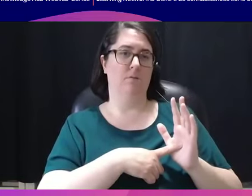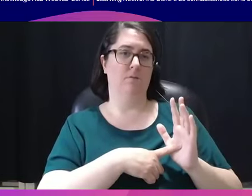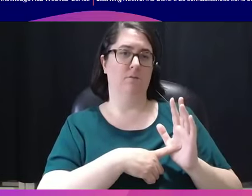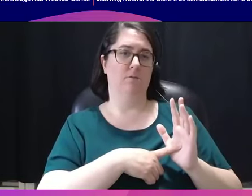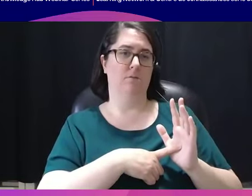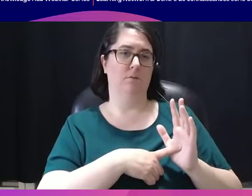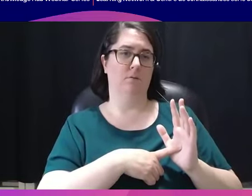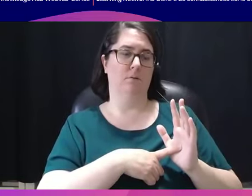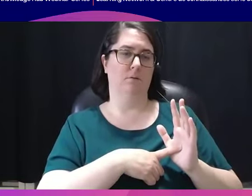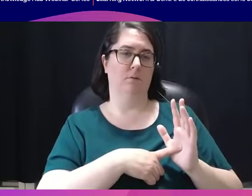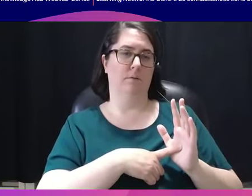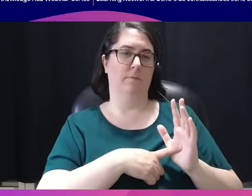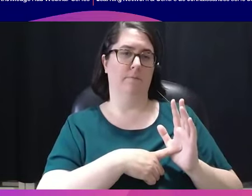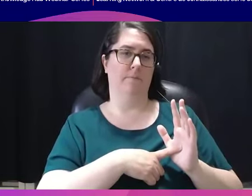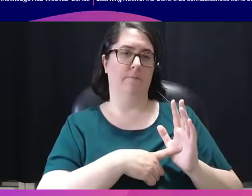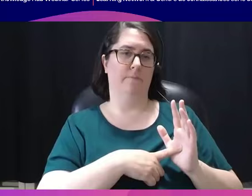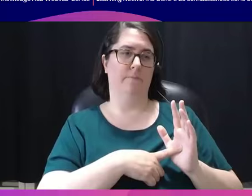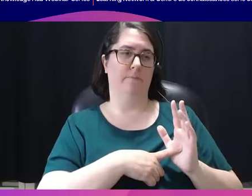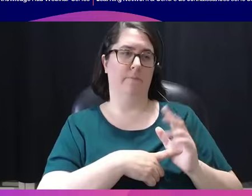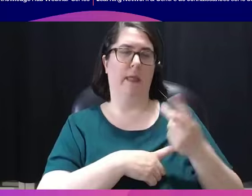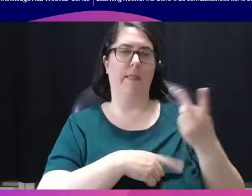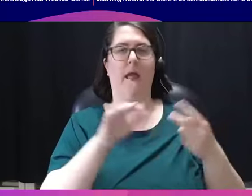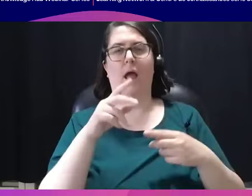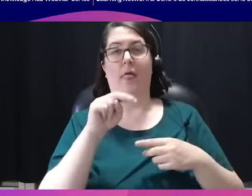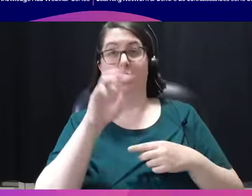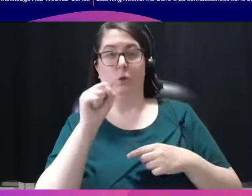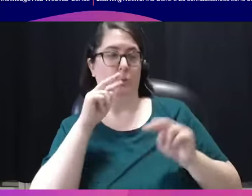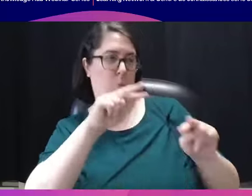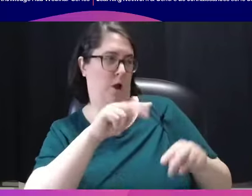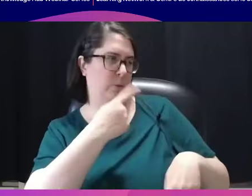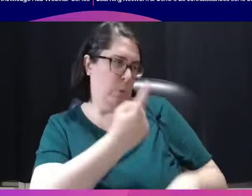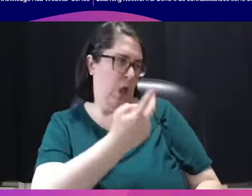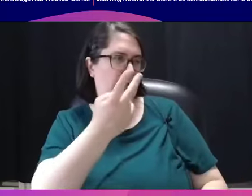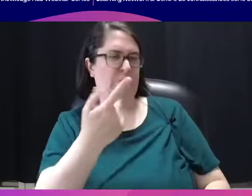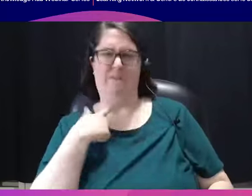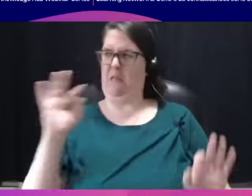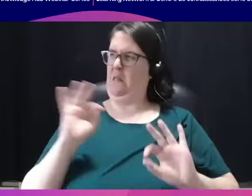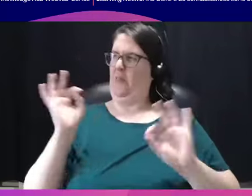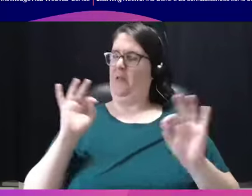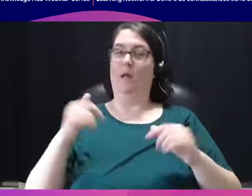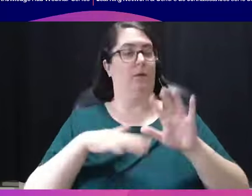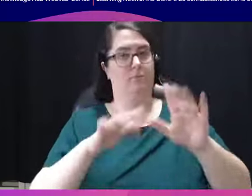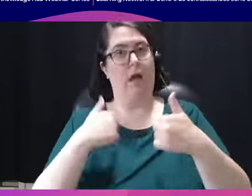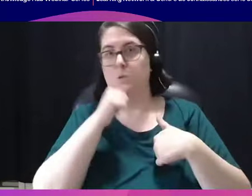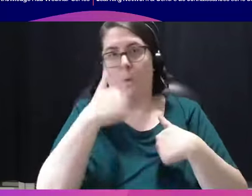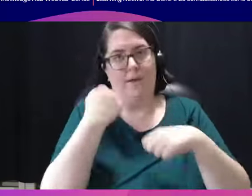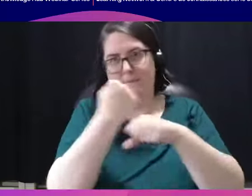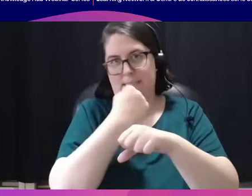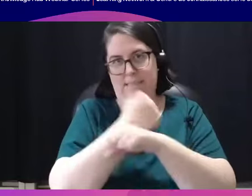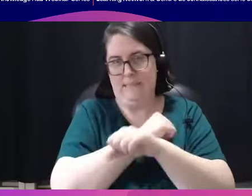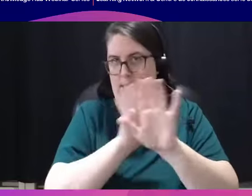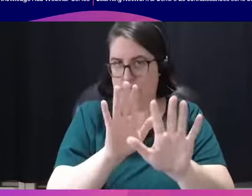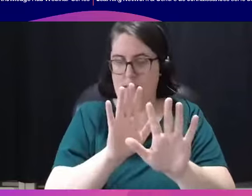therefore maybe incel violence isn't that bad. But I think and I definitely don't have the statistics for this, but I